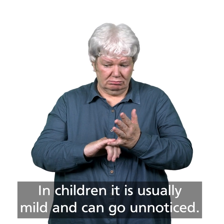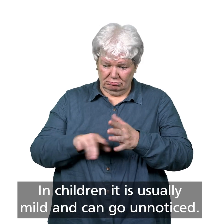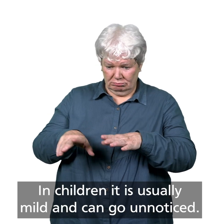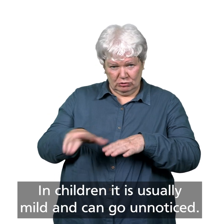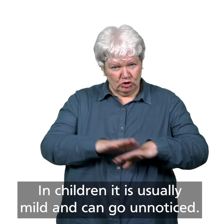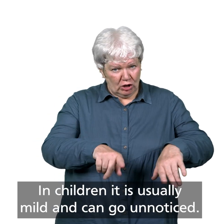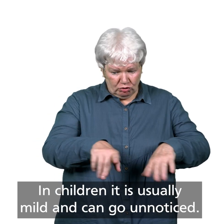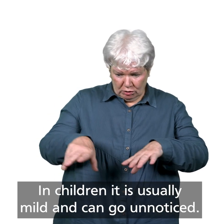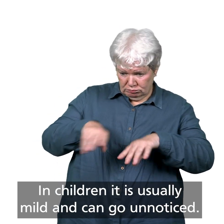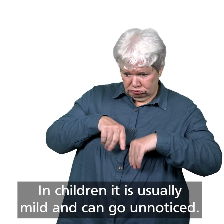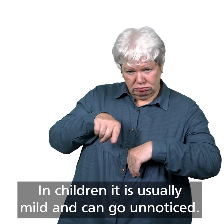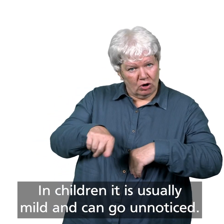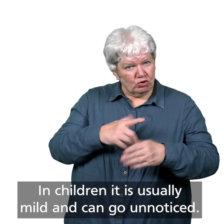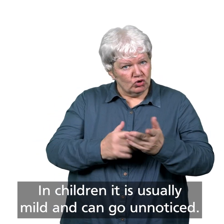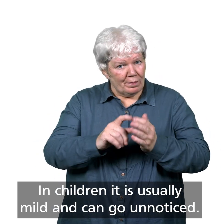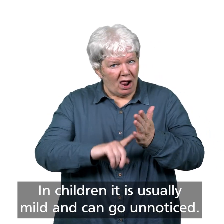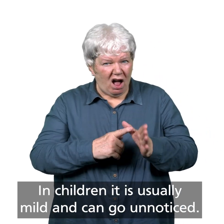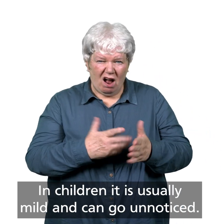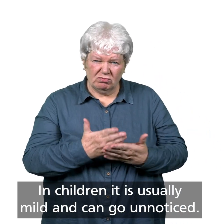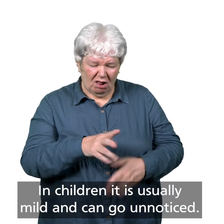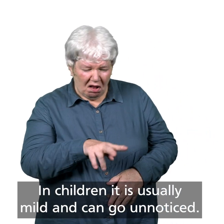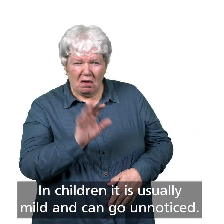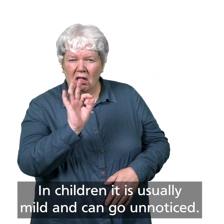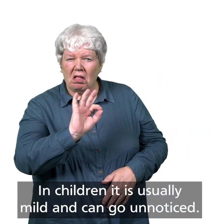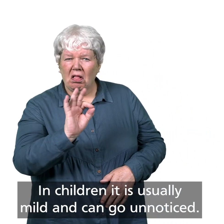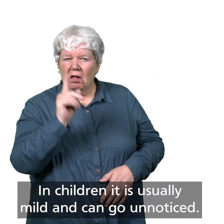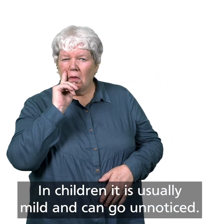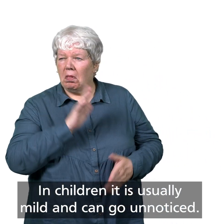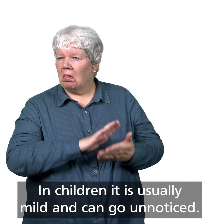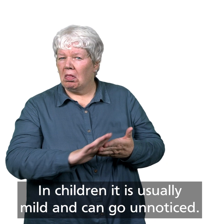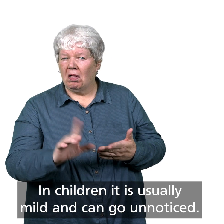In children, it is usually mild and can go unnoticed.